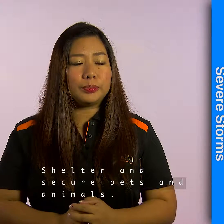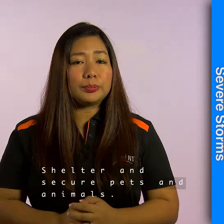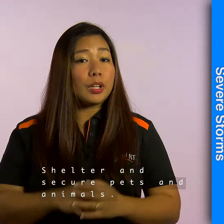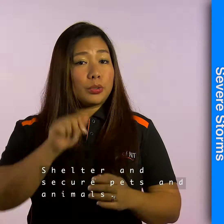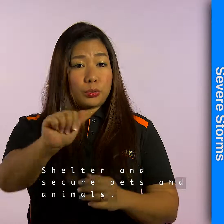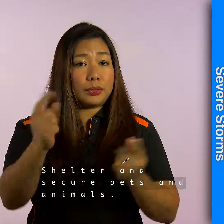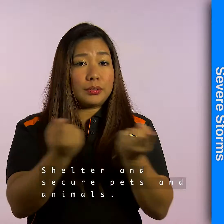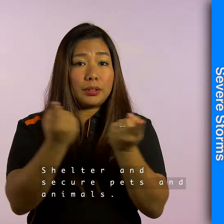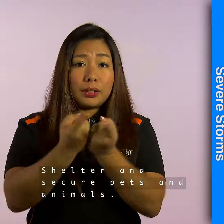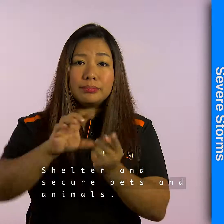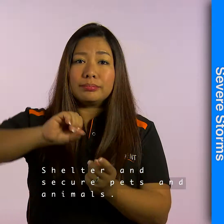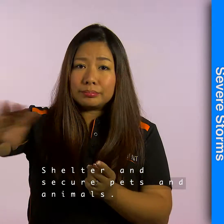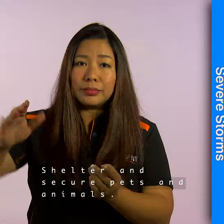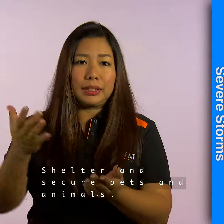Shelter and secure pets and animals.